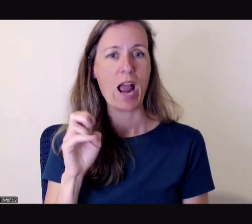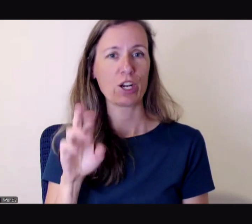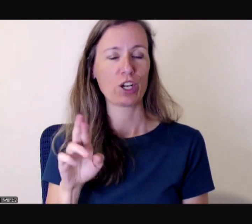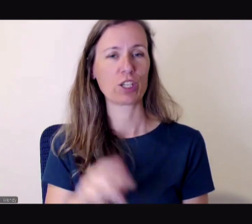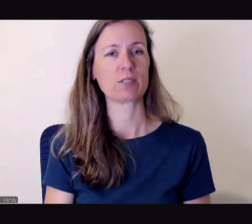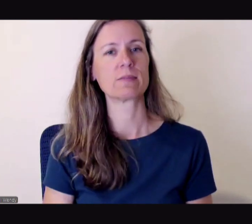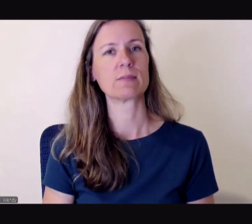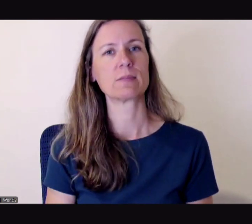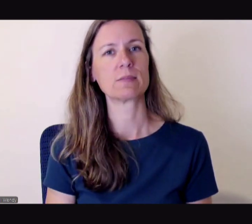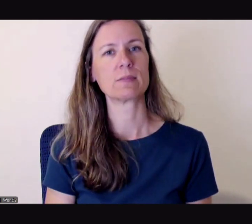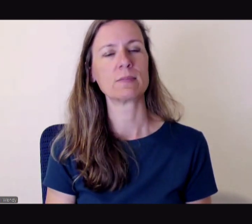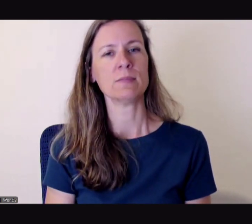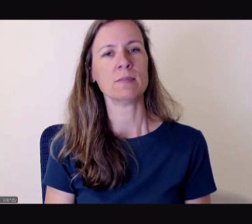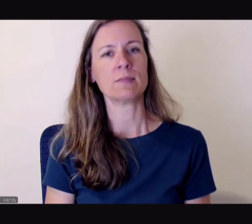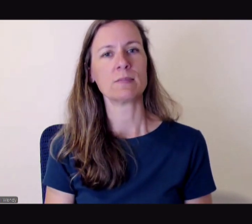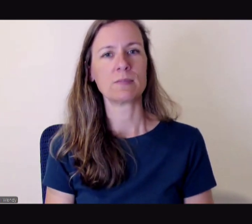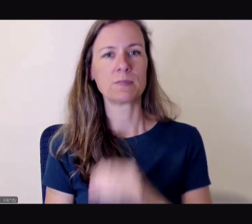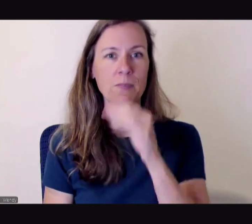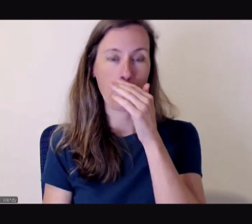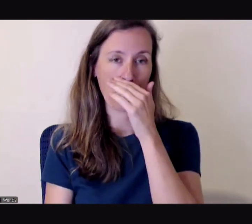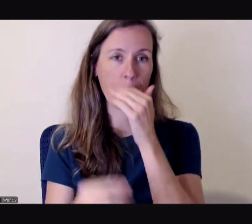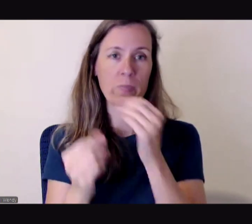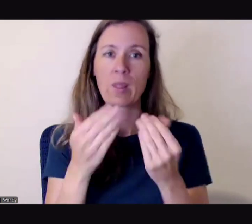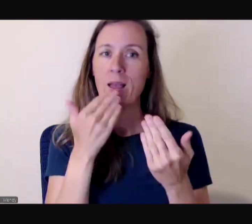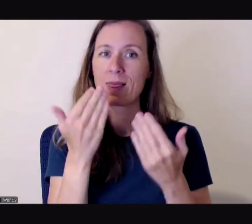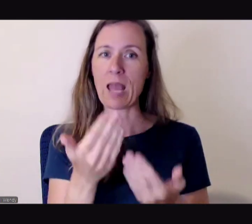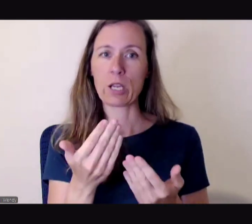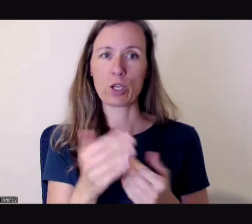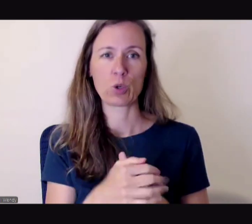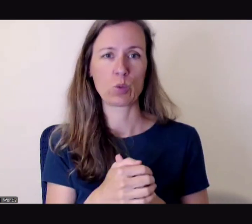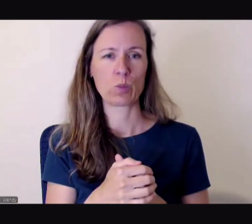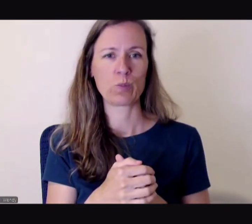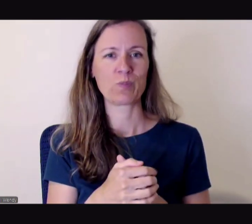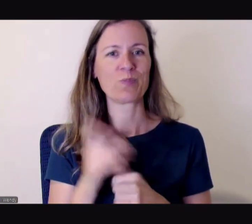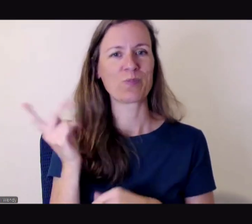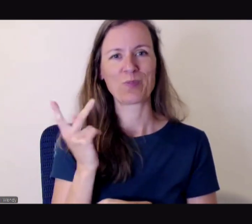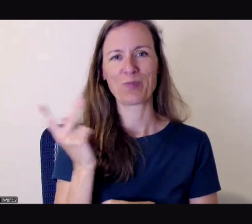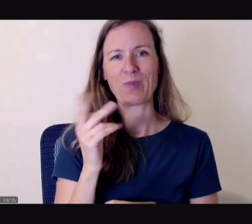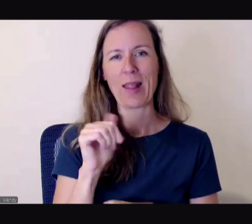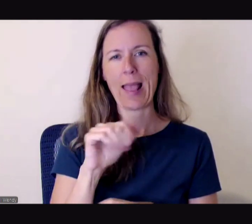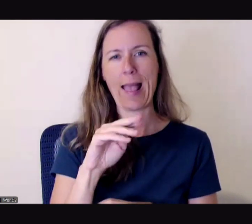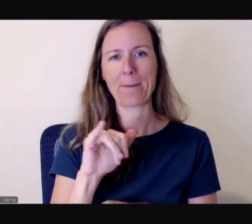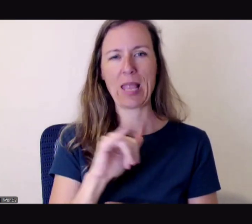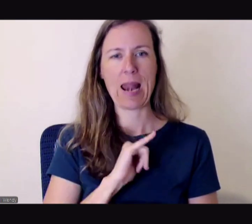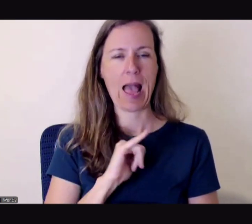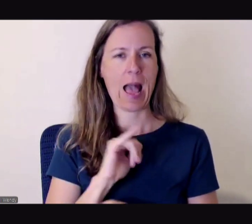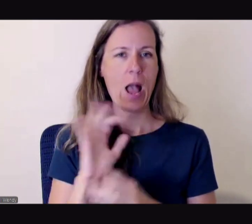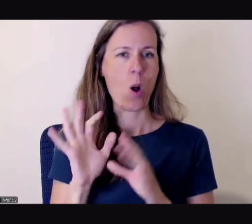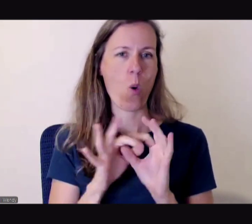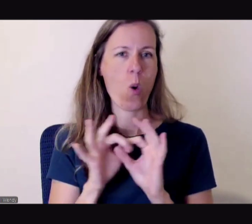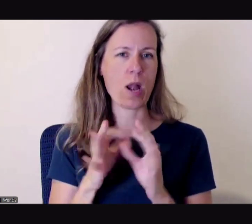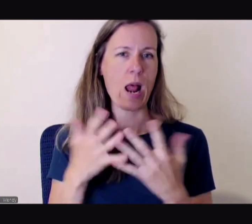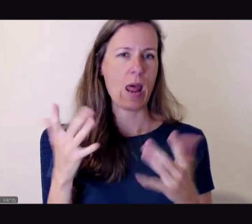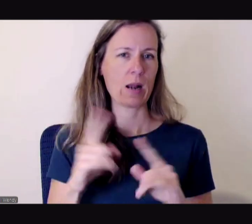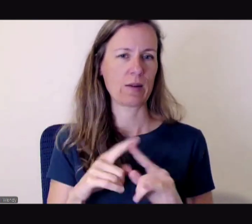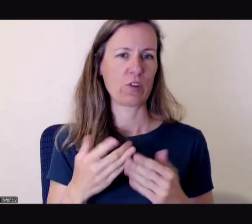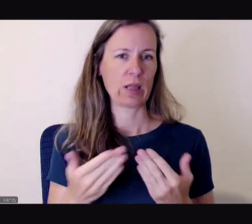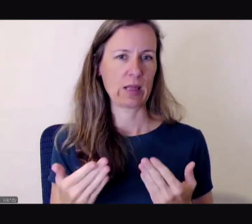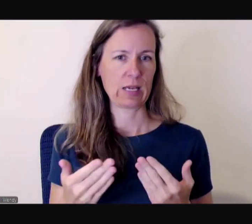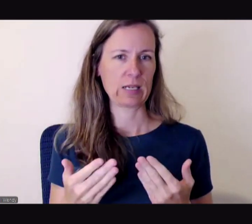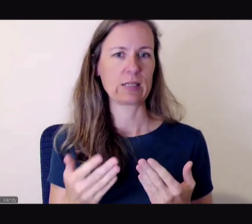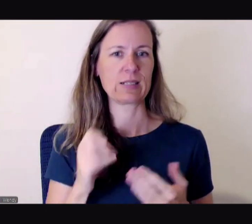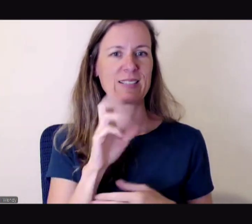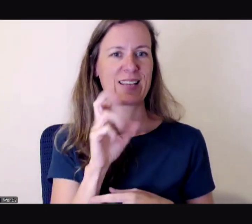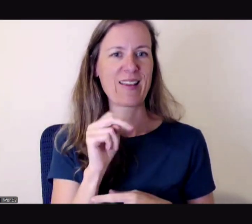Okay, thank you. I know Amy and I coordinate a lot of things, even what we wore tonight,